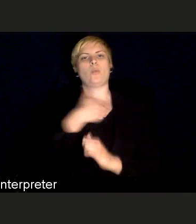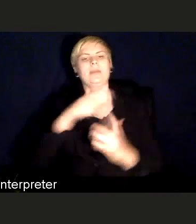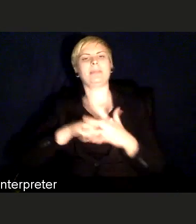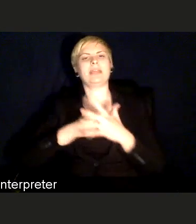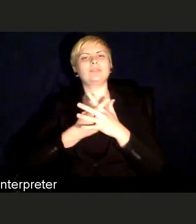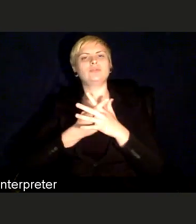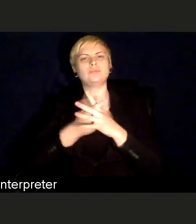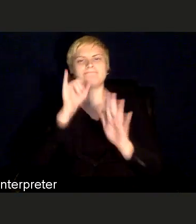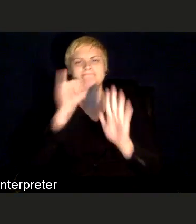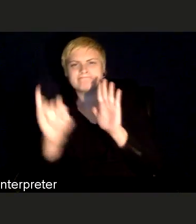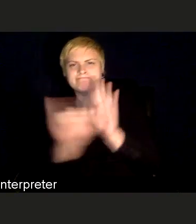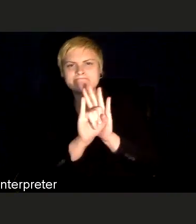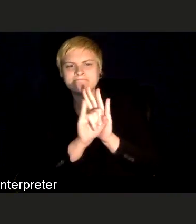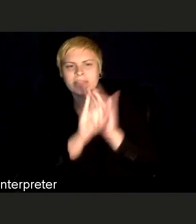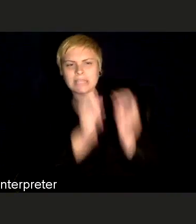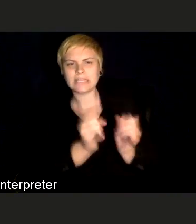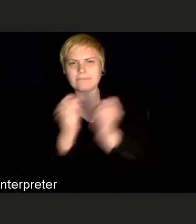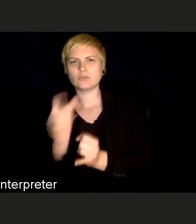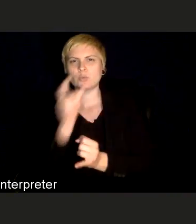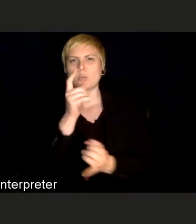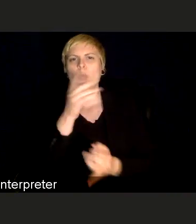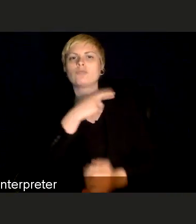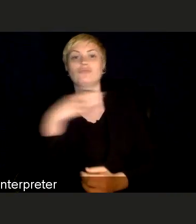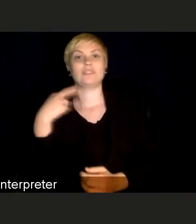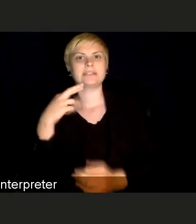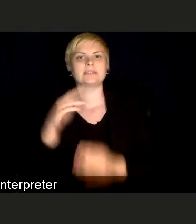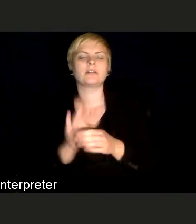that may be at risk of having the coronavirus.